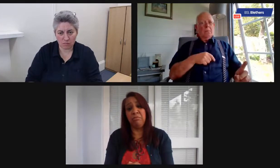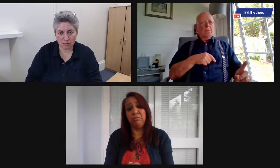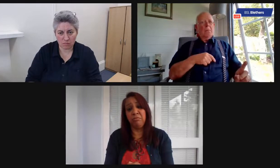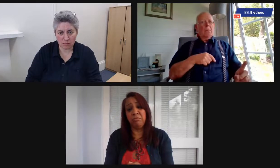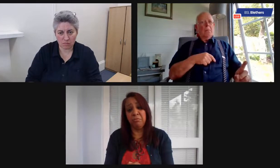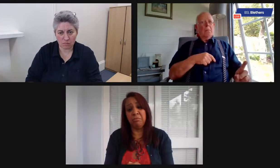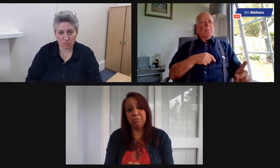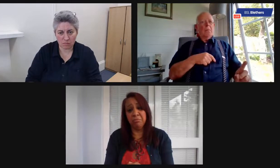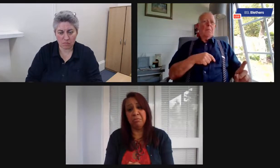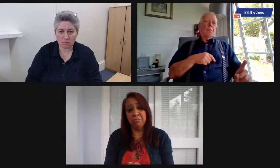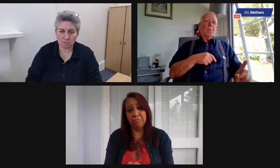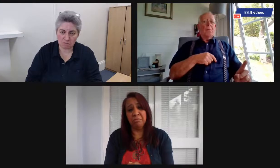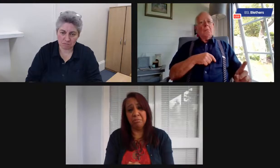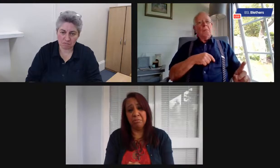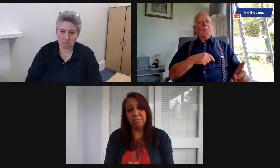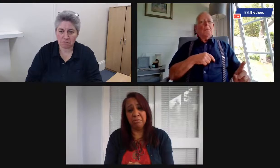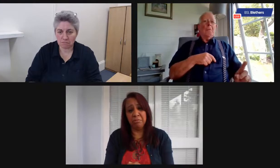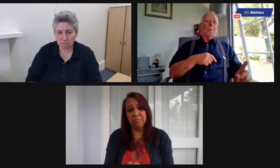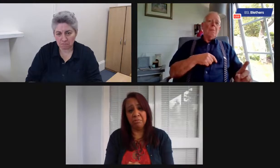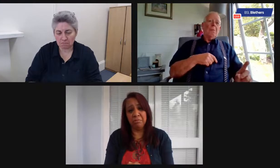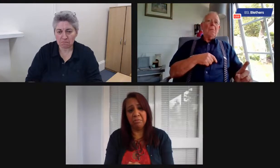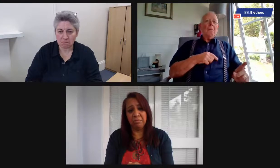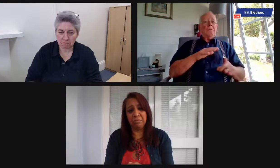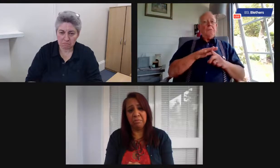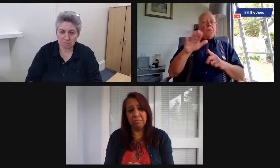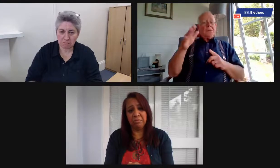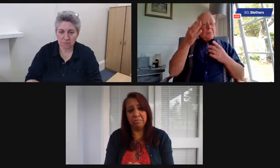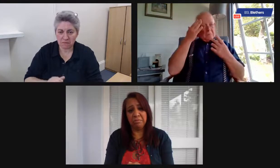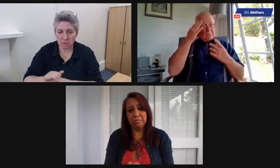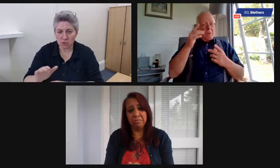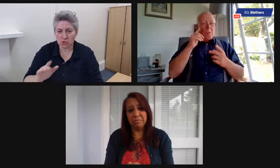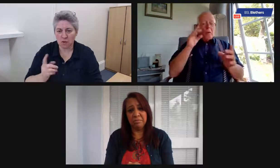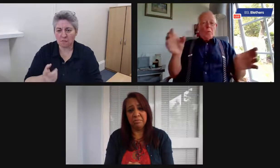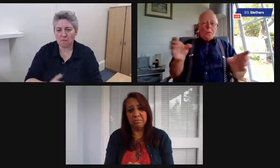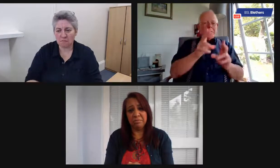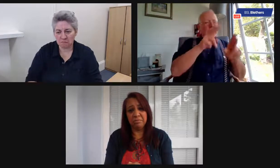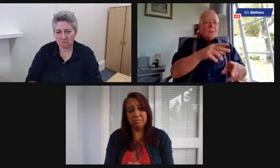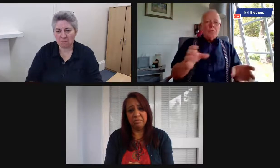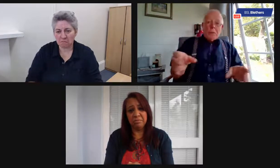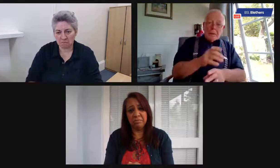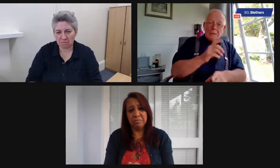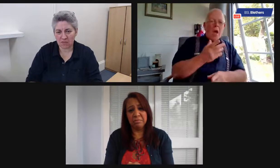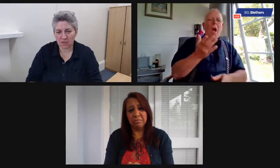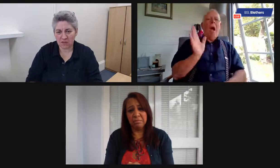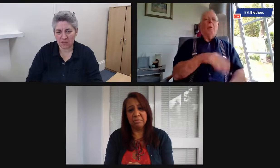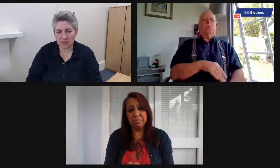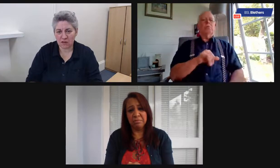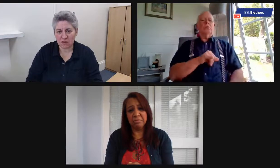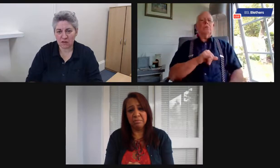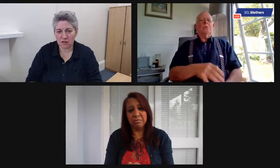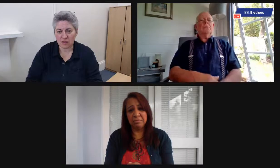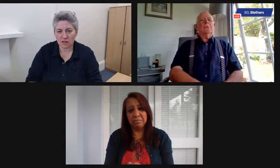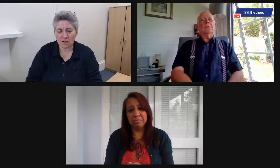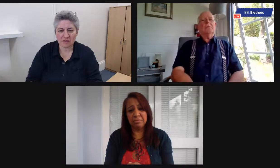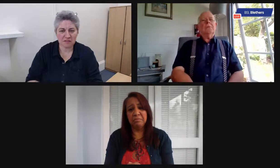when we manage to reduce our carbon footprint. What will happen to those trees in the future? I don't know. Maybe as they die, they'll